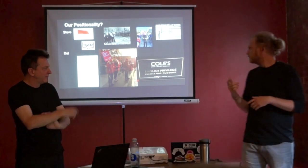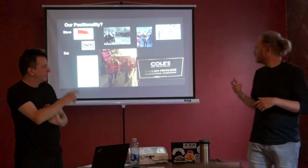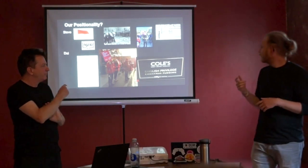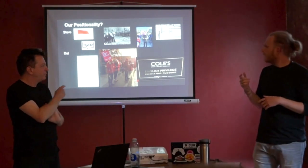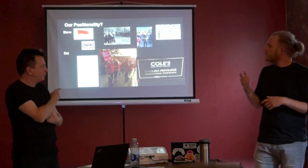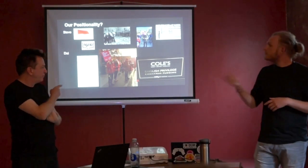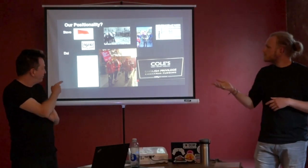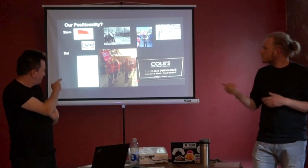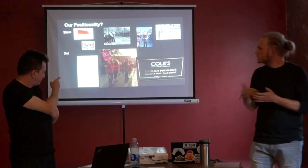access.